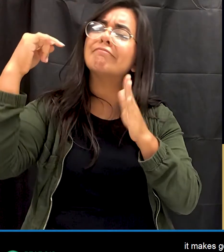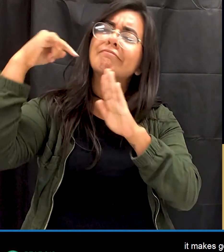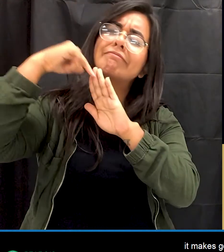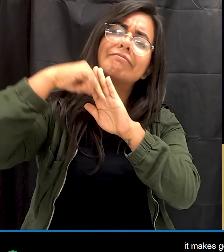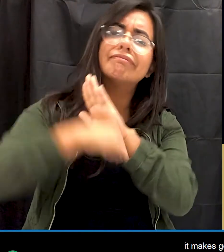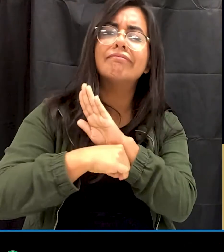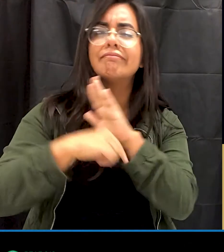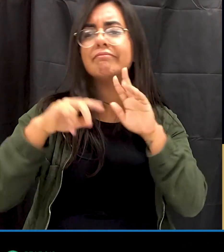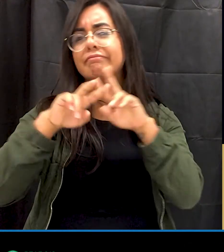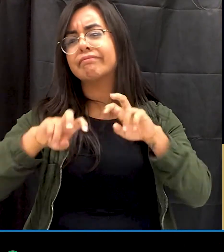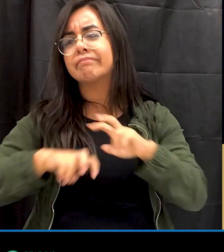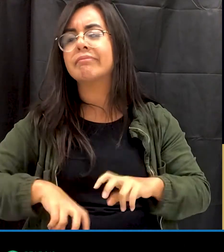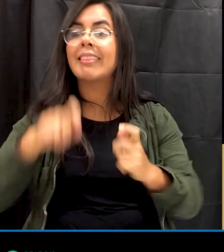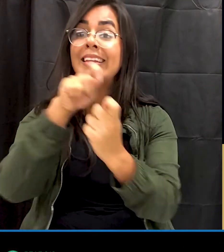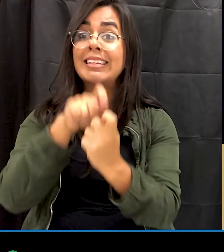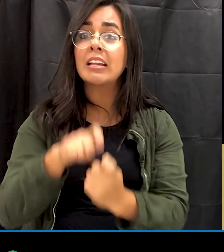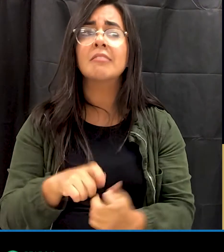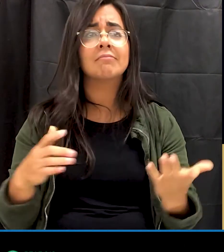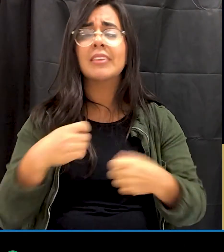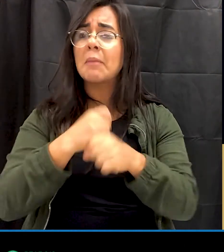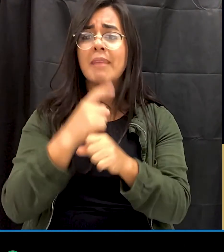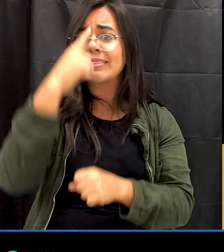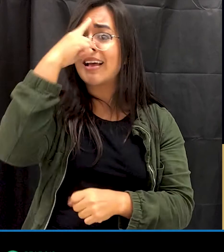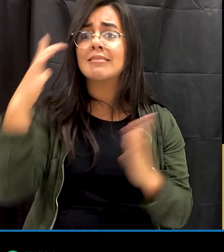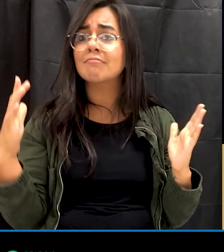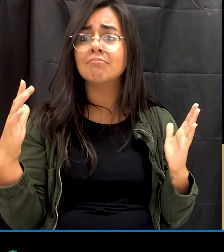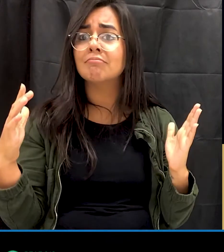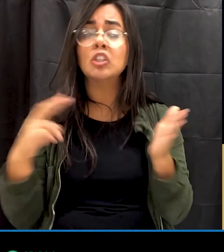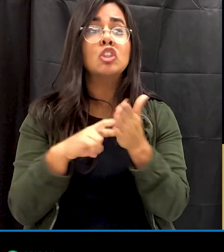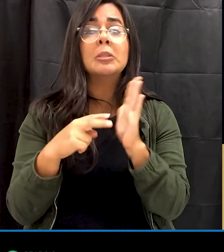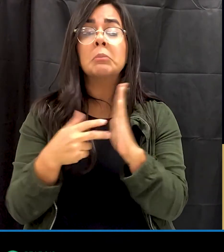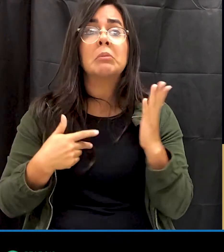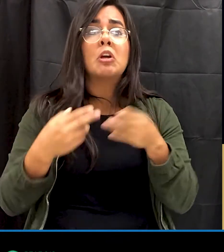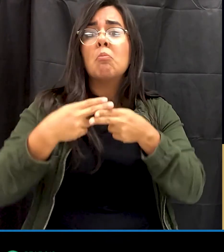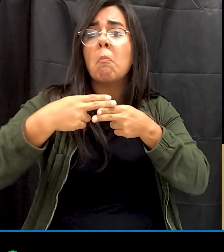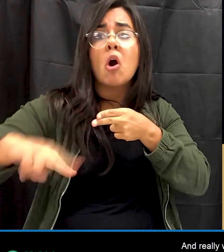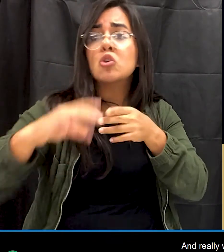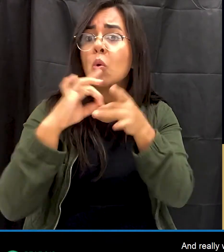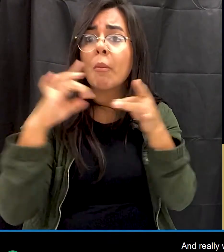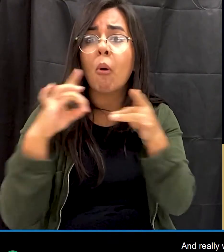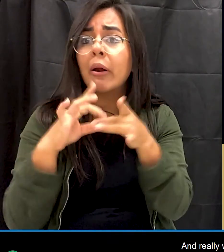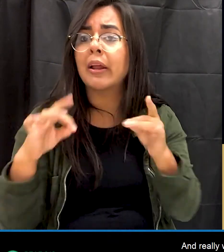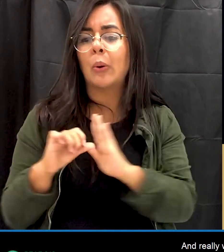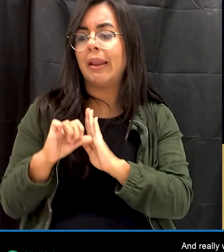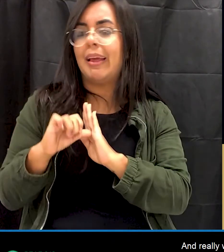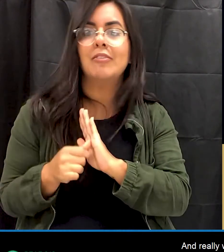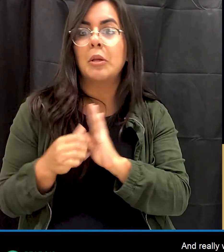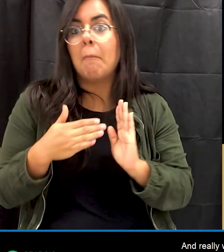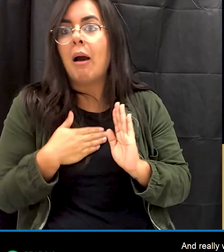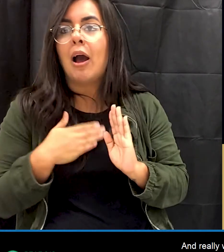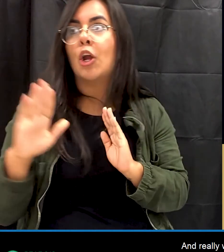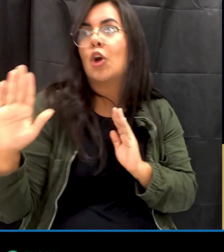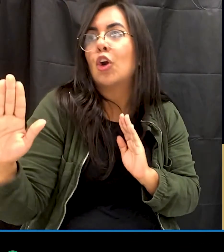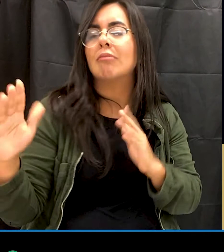deception. It's just a partial reporting or there's a different emphasis in the way that something is being retold. And really we find the very same thing